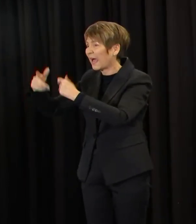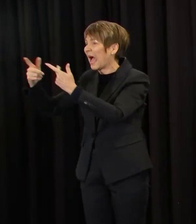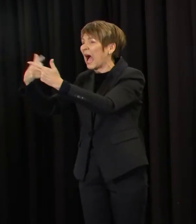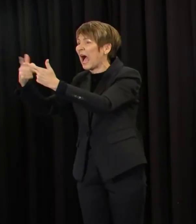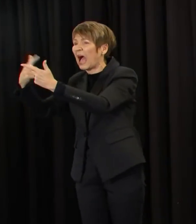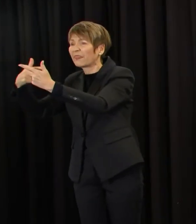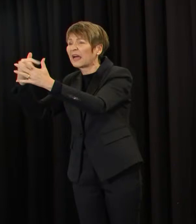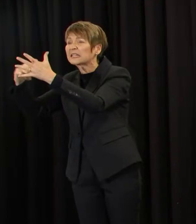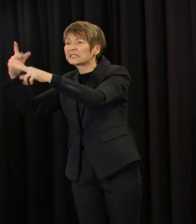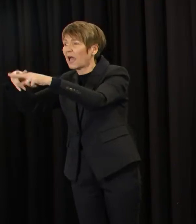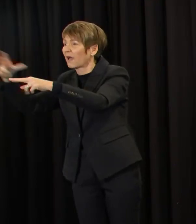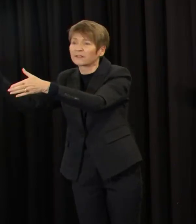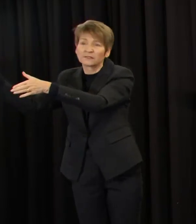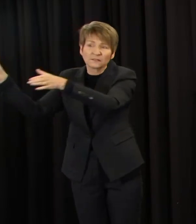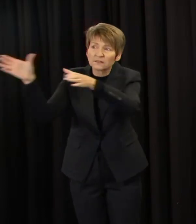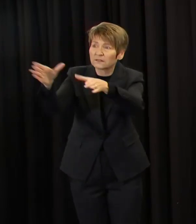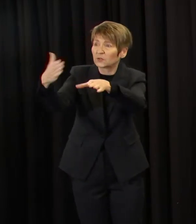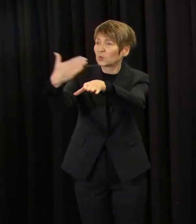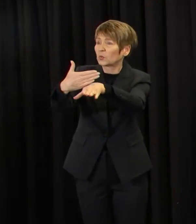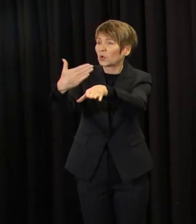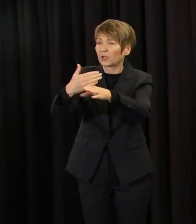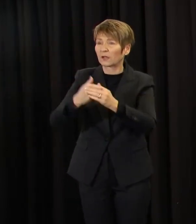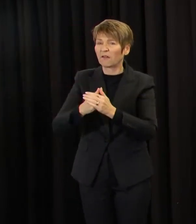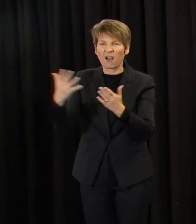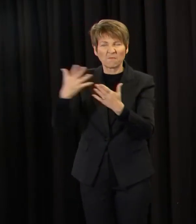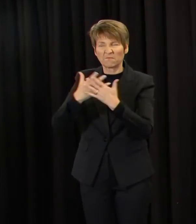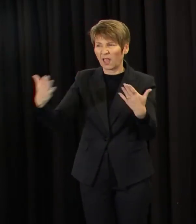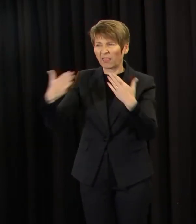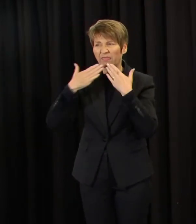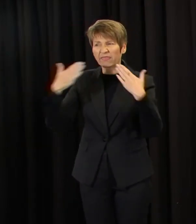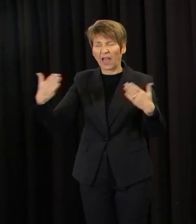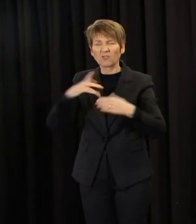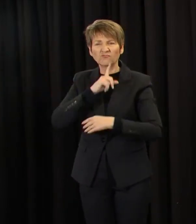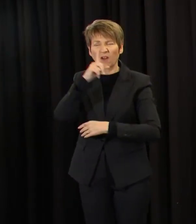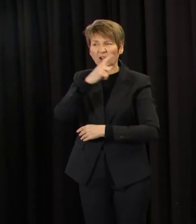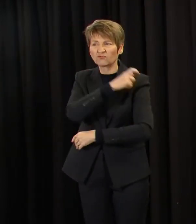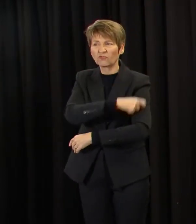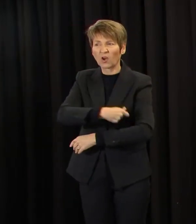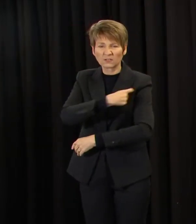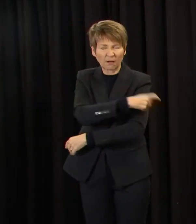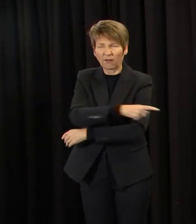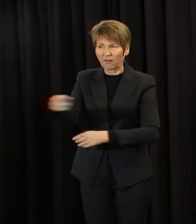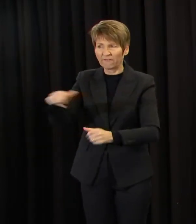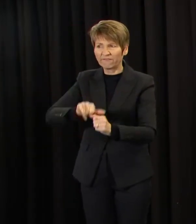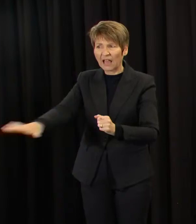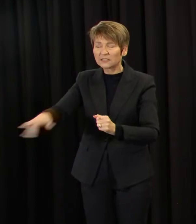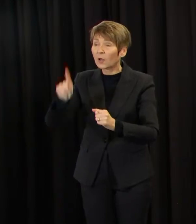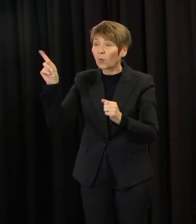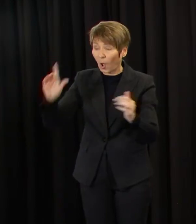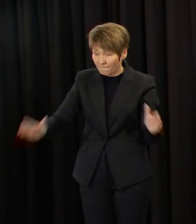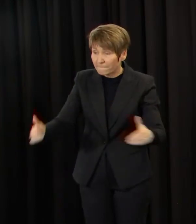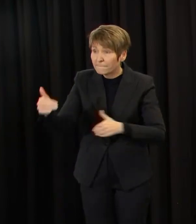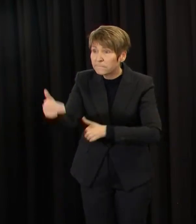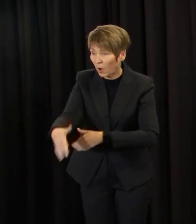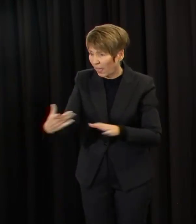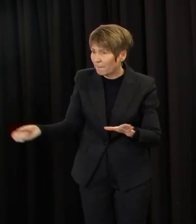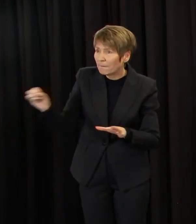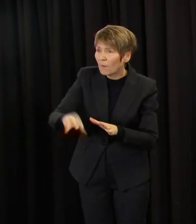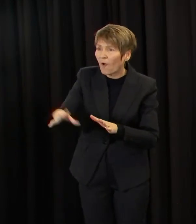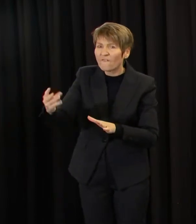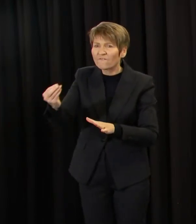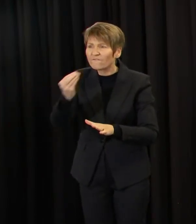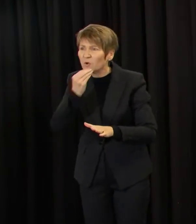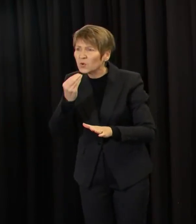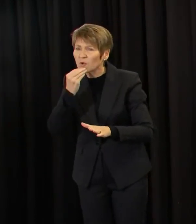work by the Red Cross, and a big call out to them and their volunteers. Over 600 food relief parcels being prepared and delivered over the weekend. They've done the